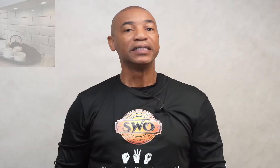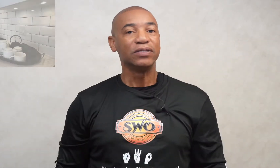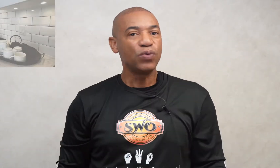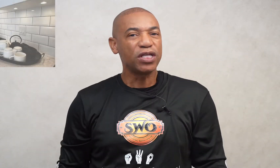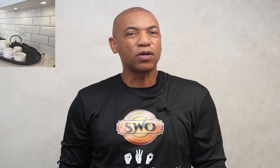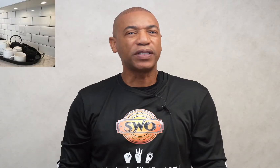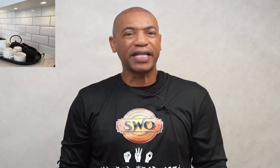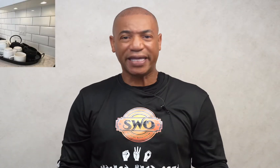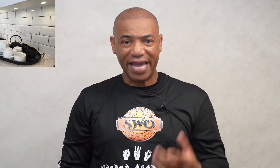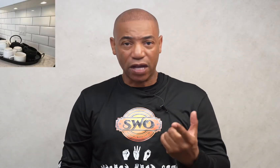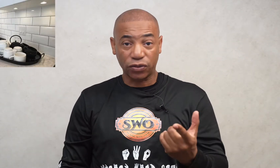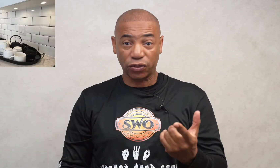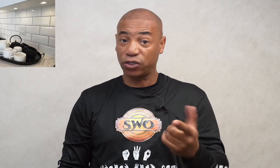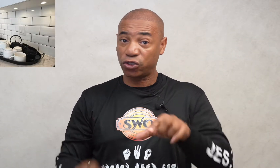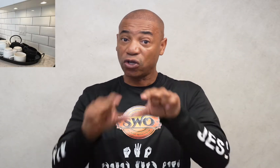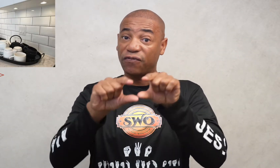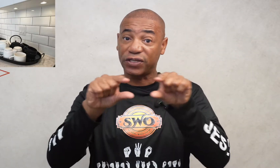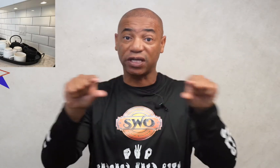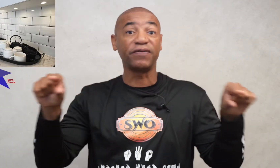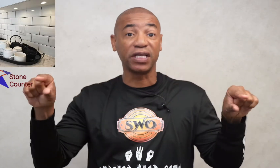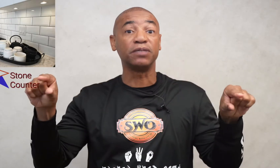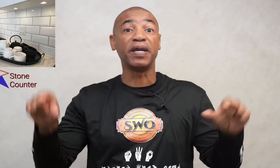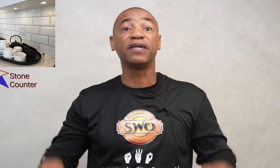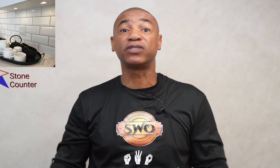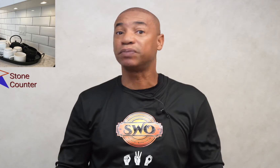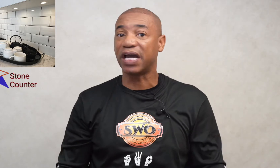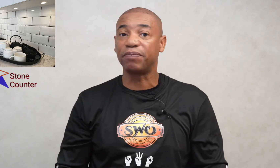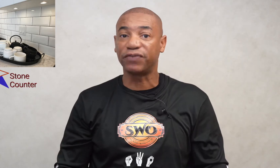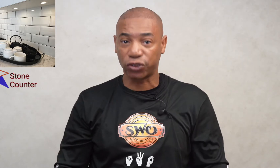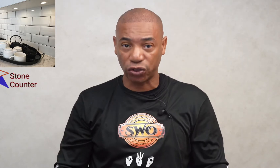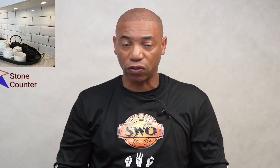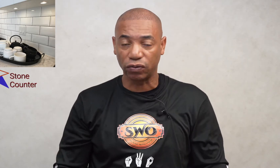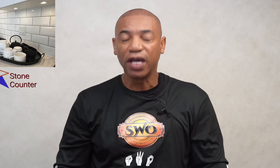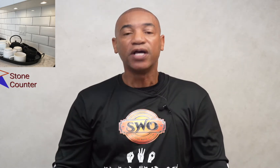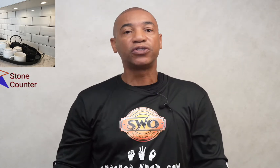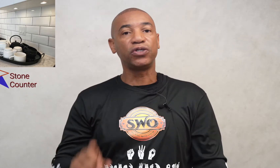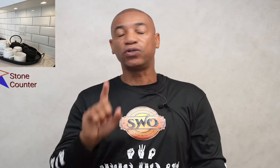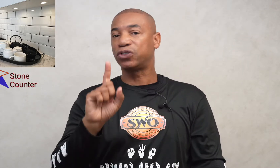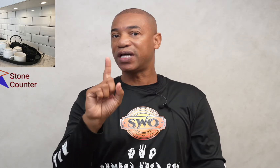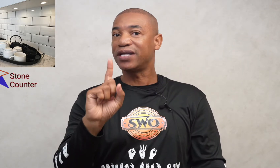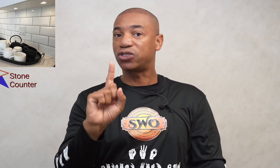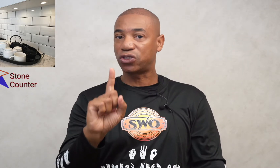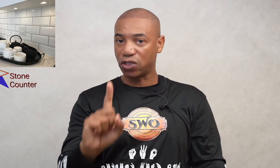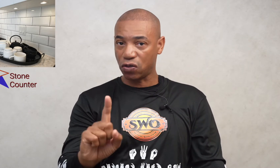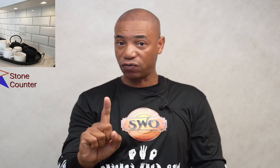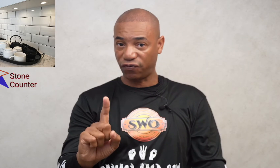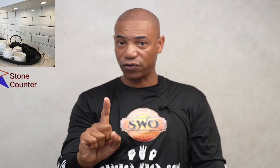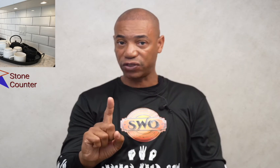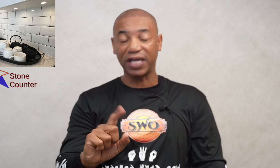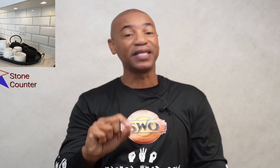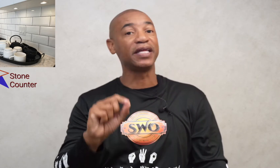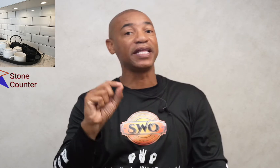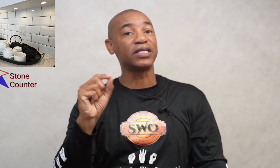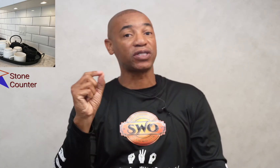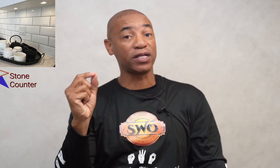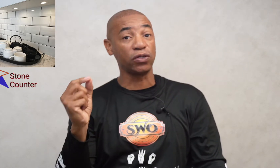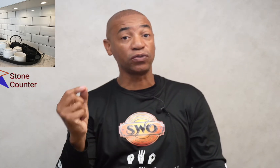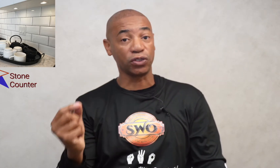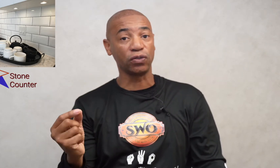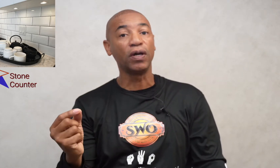we know that a counter, the surface of it is made of some type of a stone. So you'll sign stone first, and then the next sign you'll do